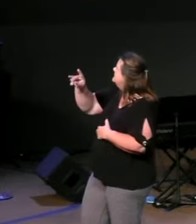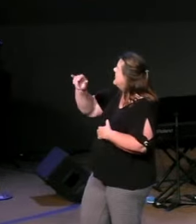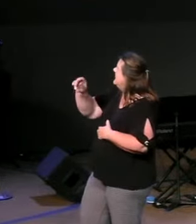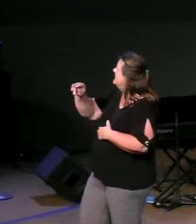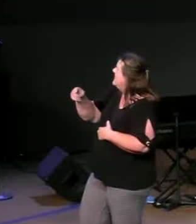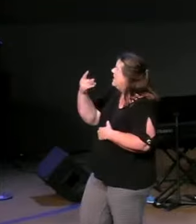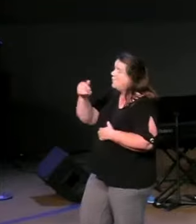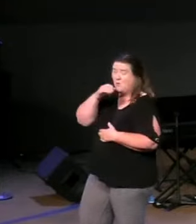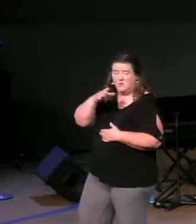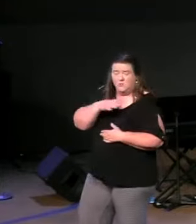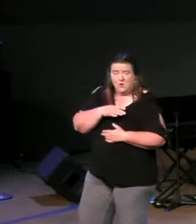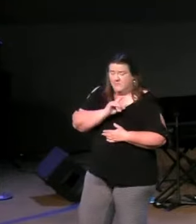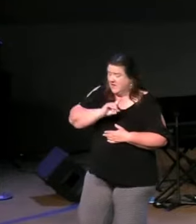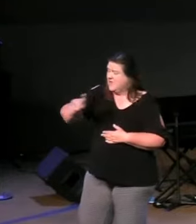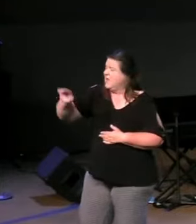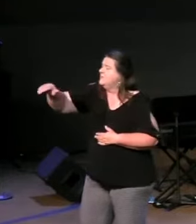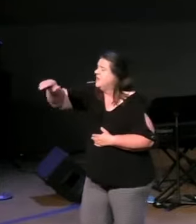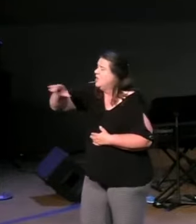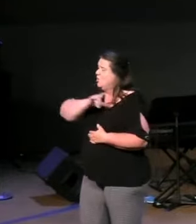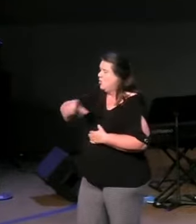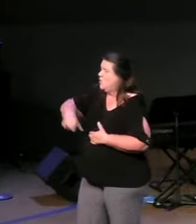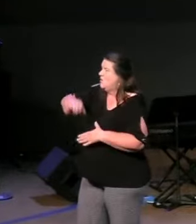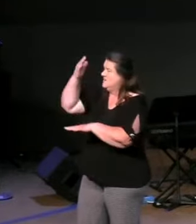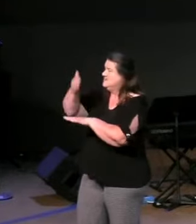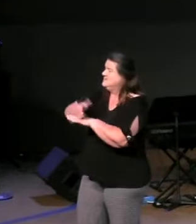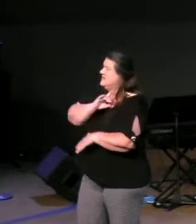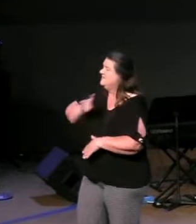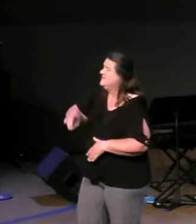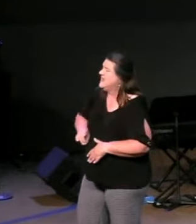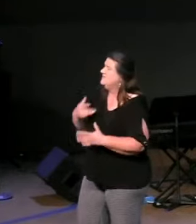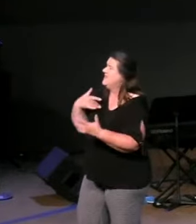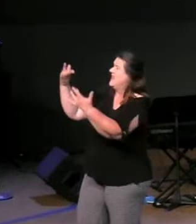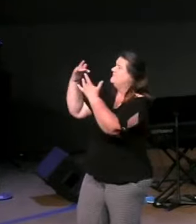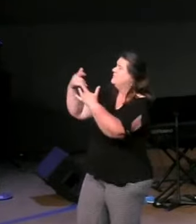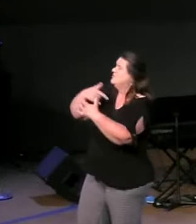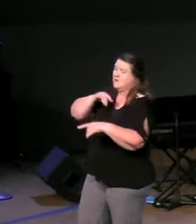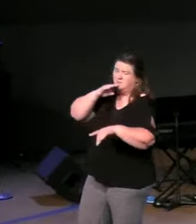crying out, "Lord, Son of David, have mercy on me. My daughter is